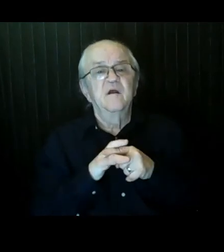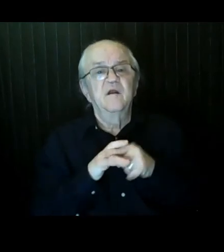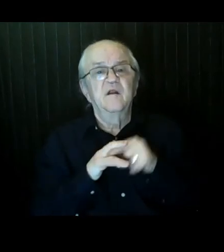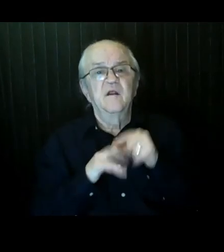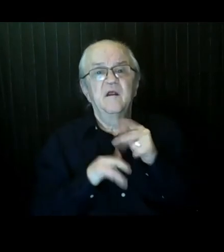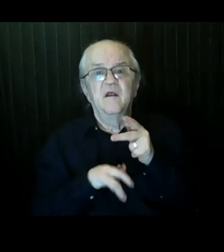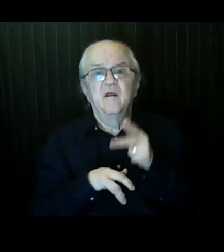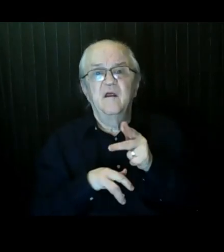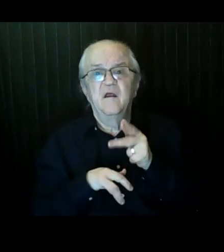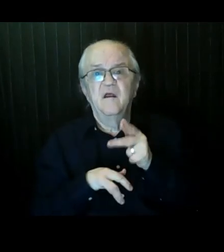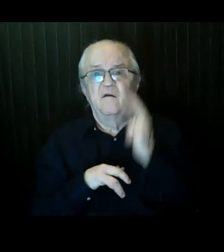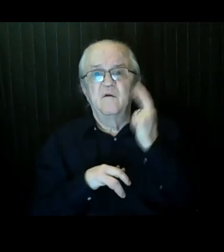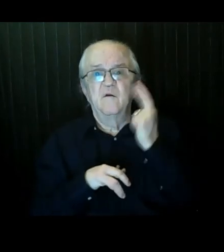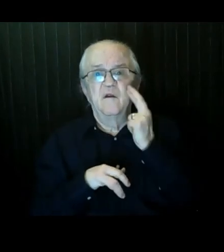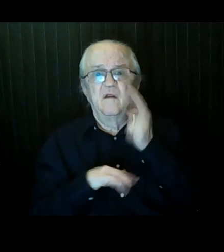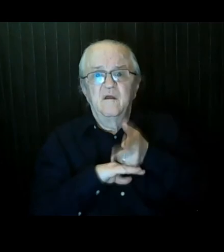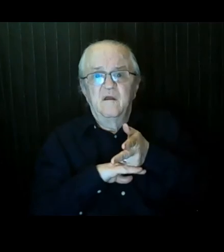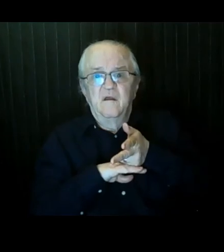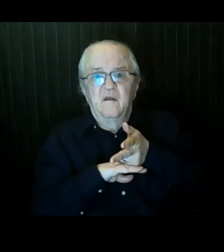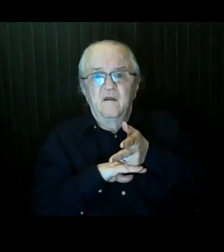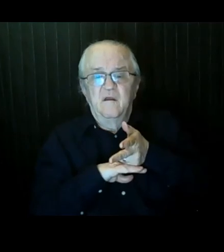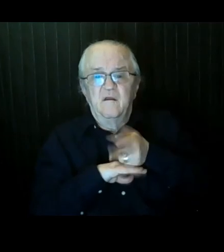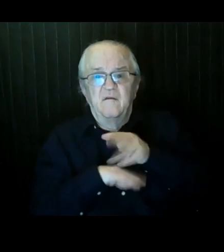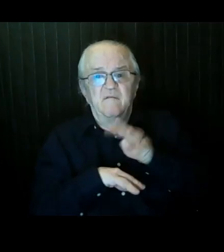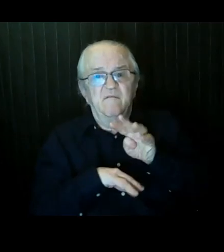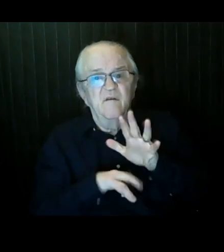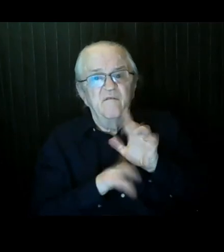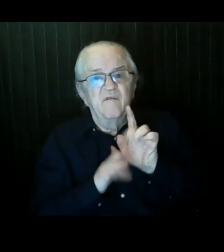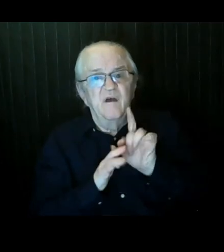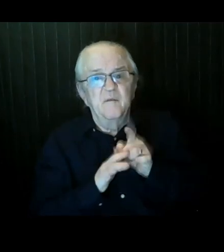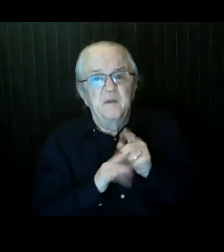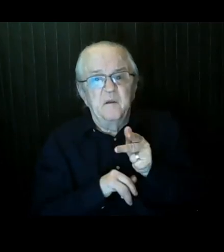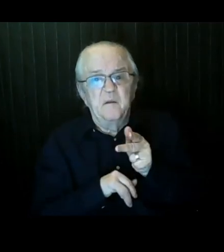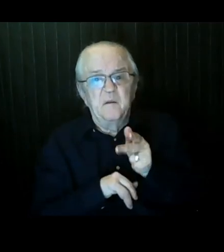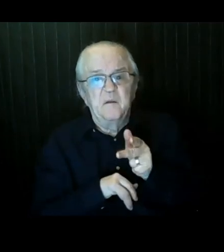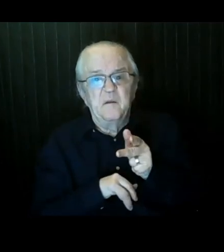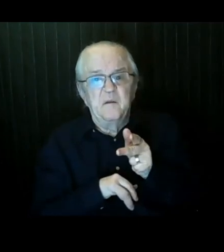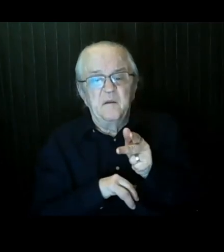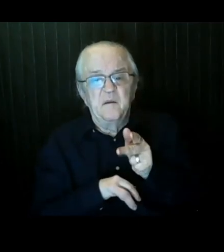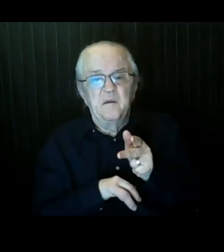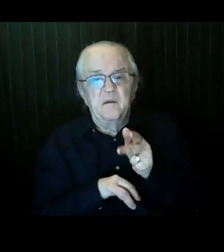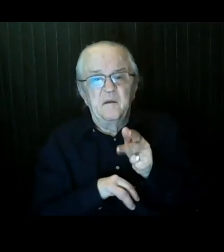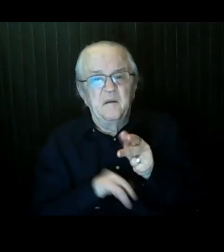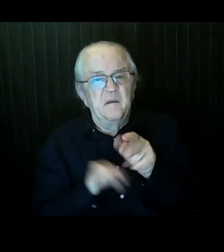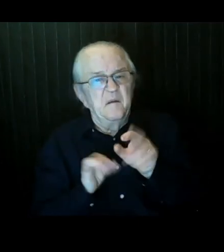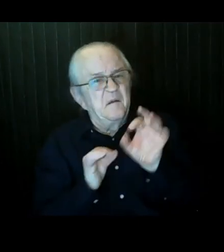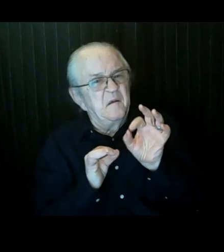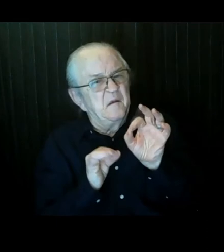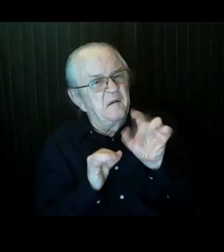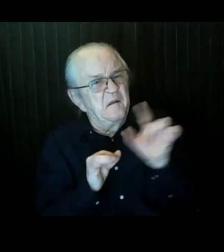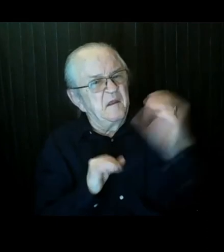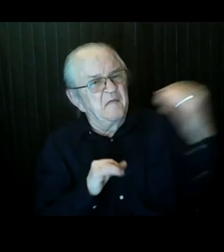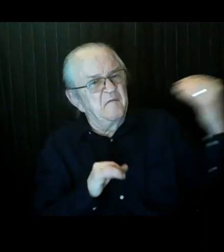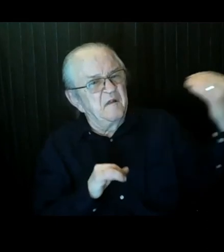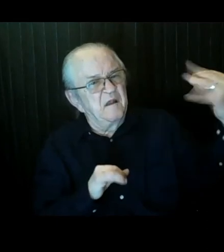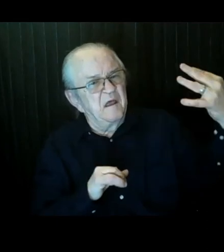sitting for almost 45 minutes just dragging along. I look up to my left. I see some lights shining through the snow flurry, and